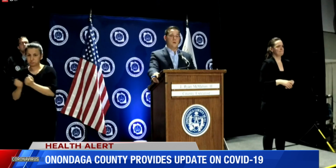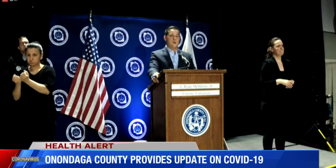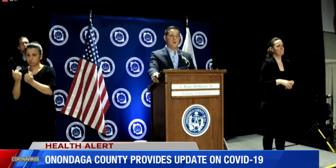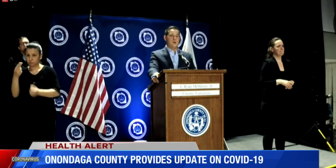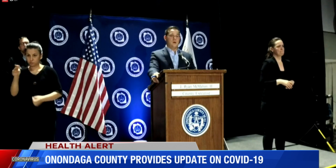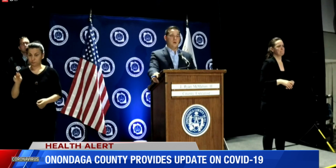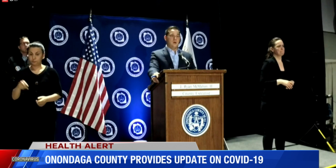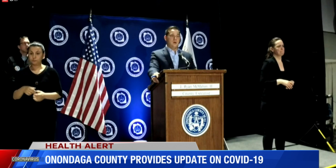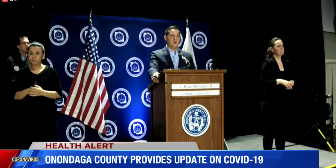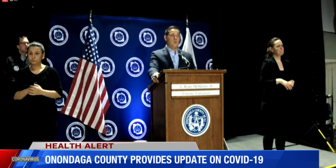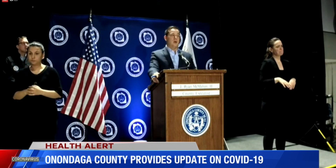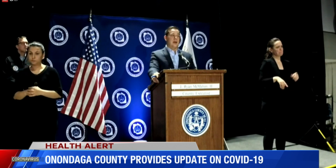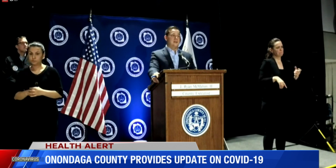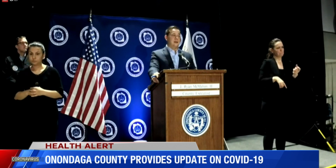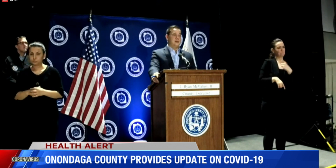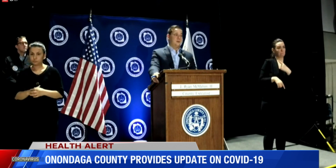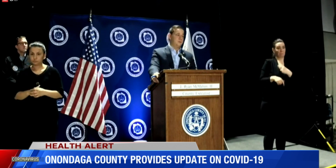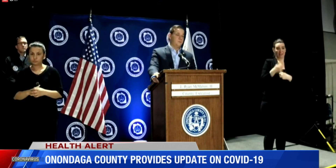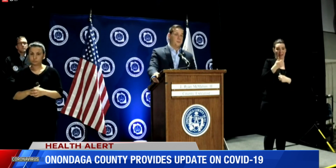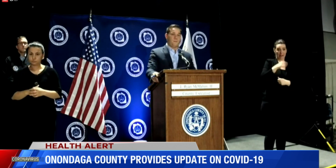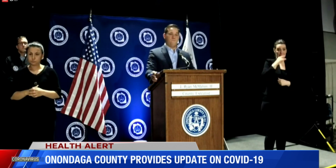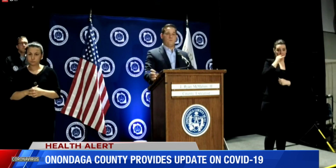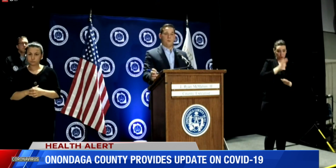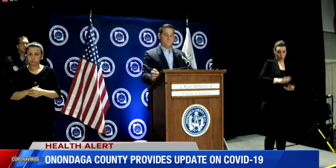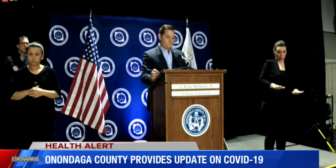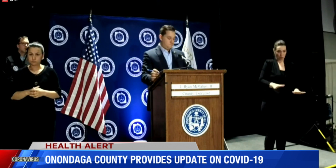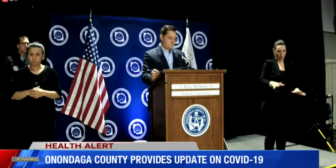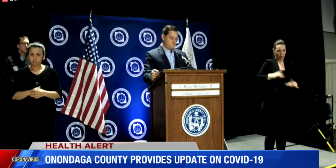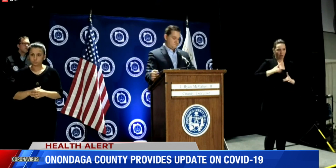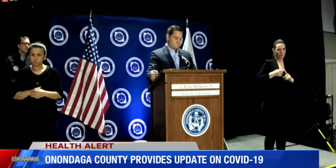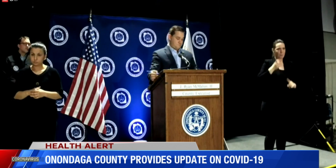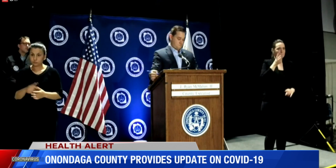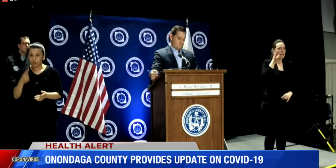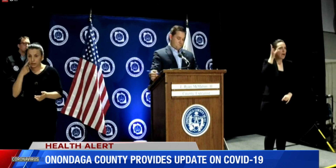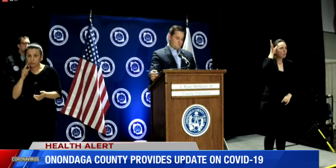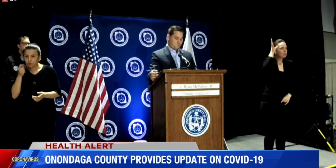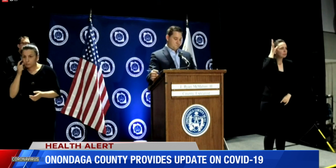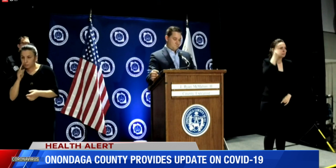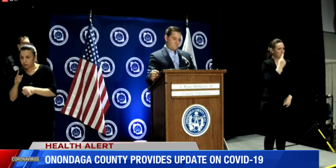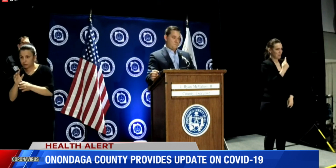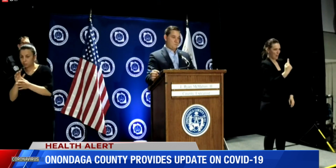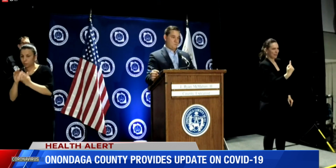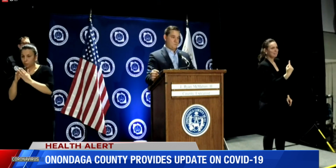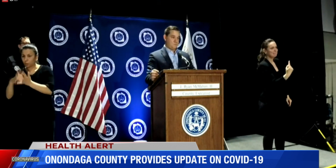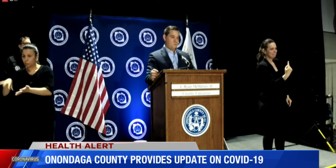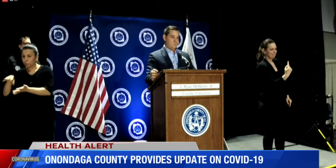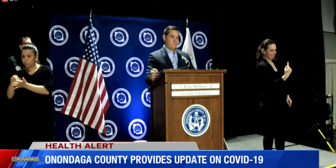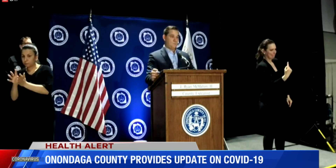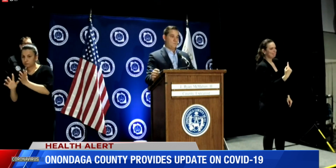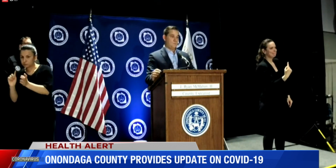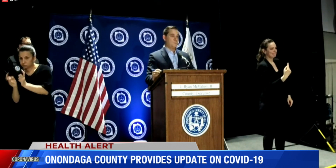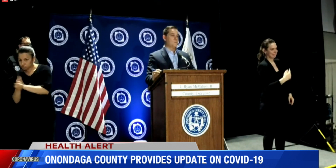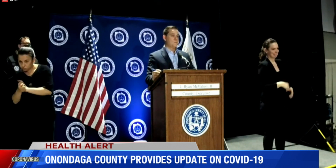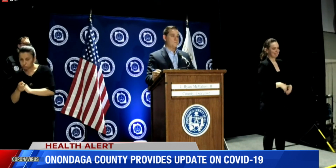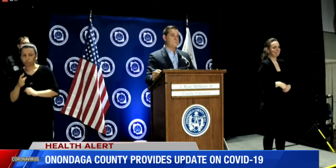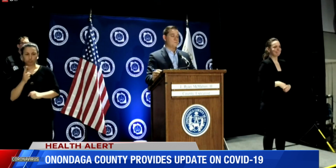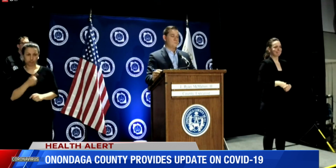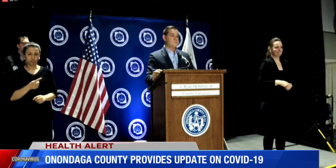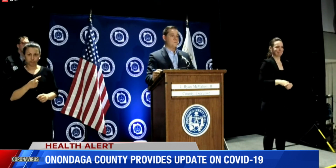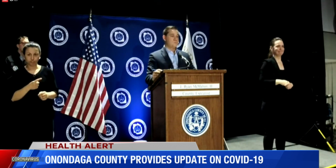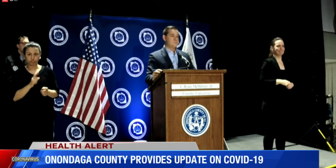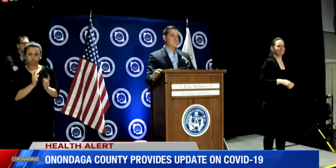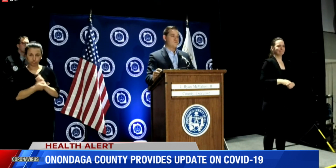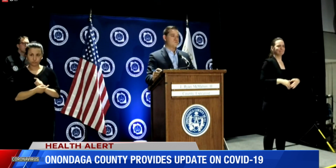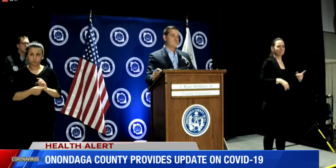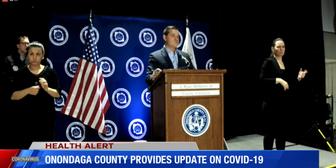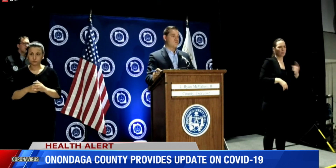gotten it from their parents. One contact case. Yep. Something you were worried about a few weeks ago was SU students coming back and returning to